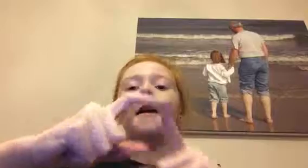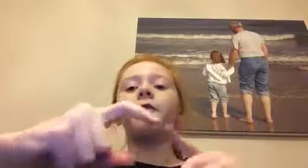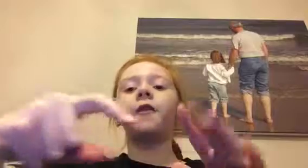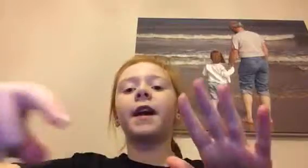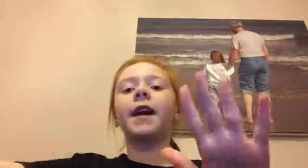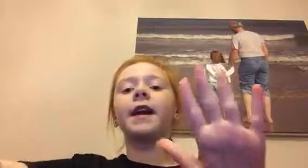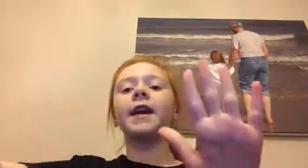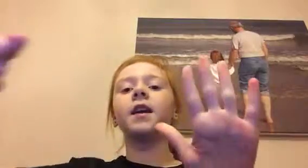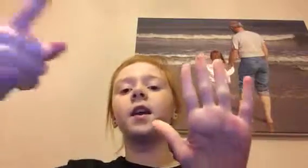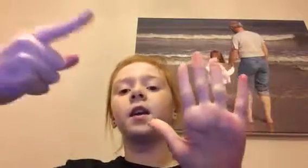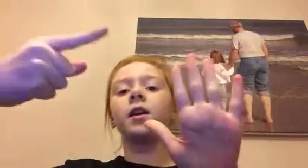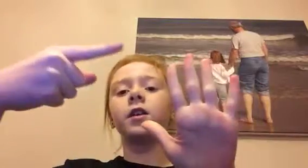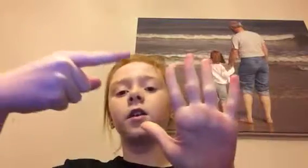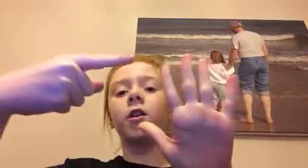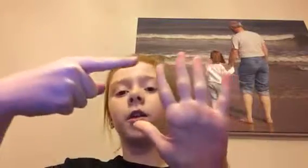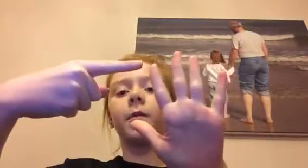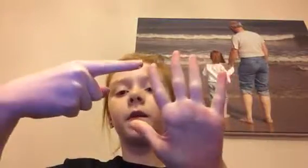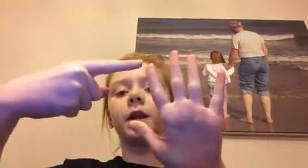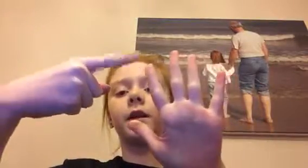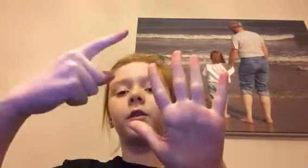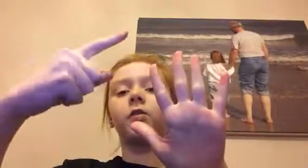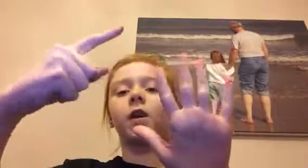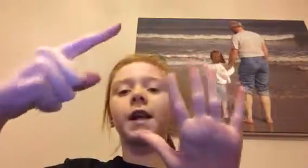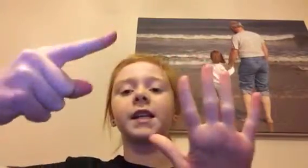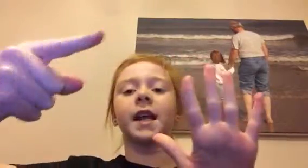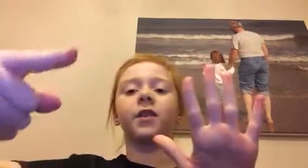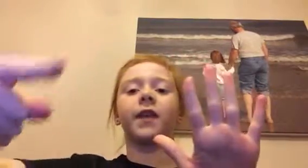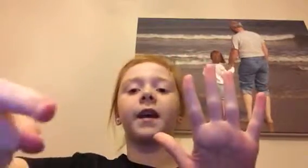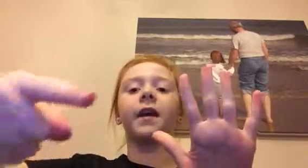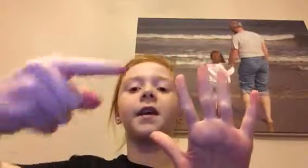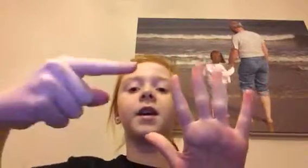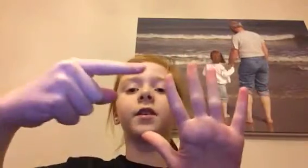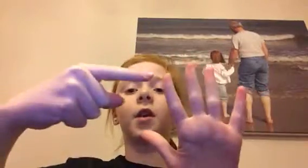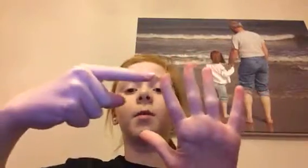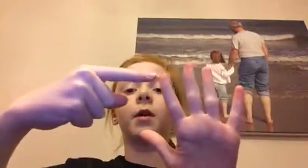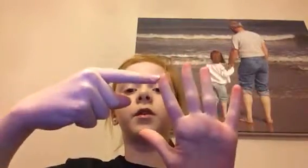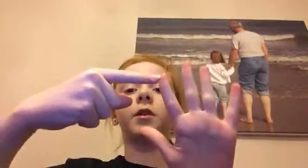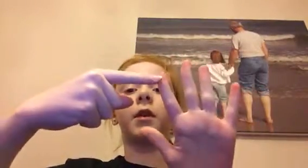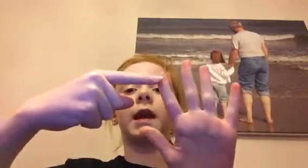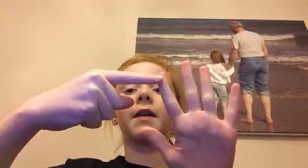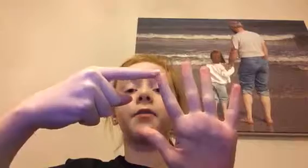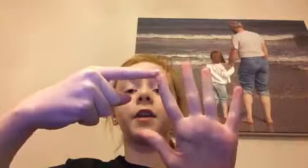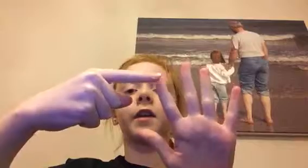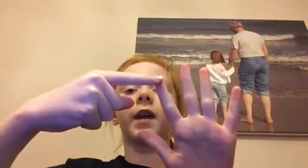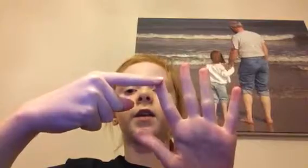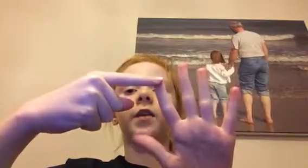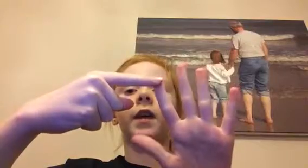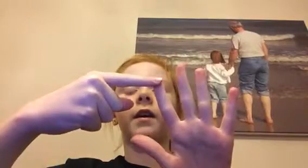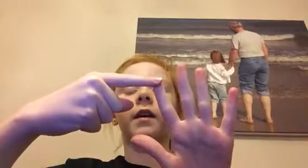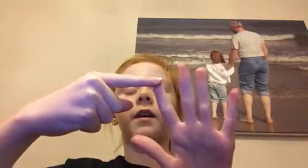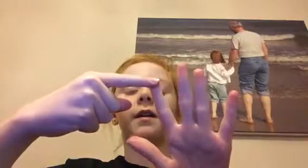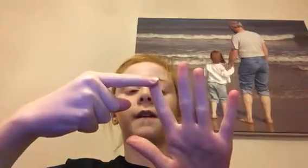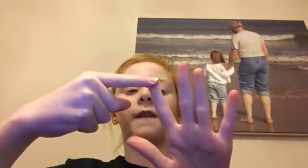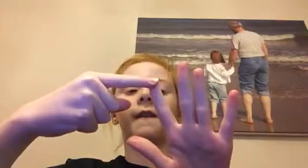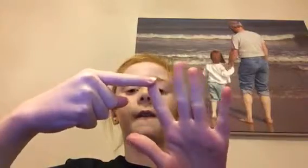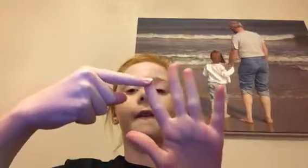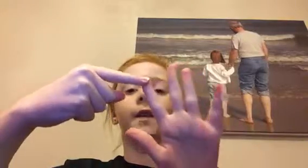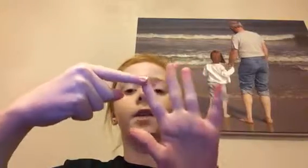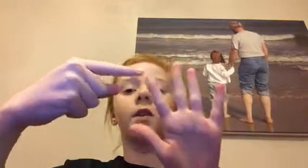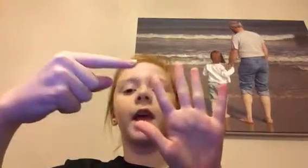for e you're going to point your right index finger it's going to point to your left index finger so